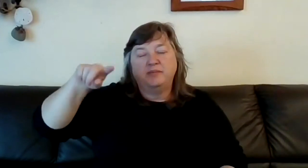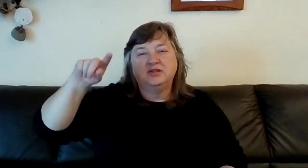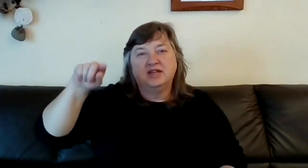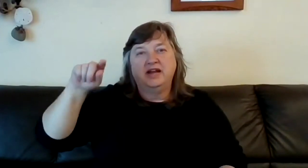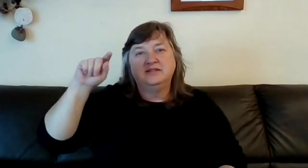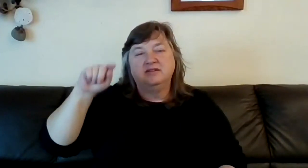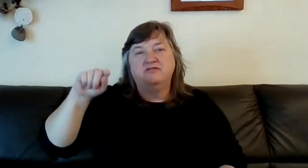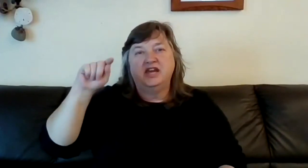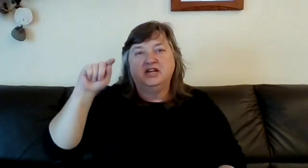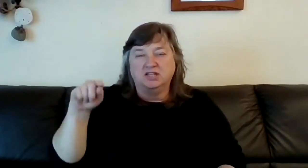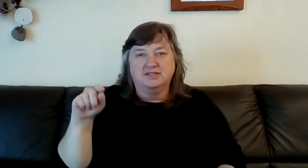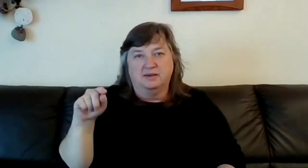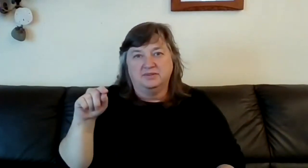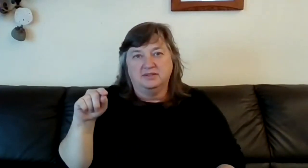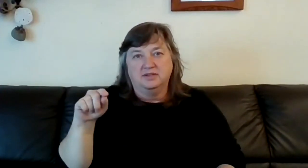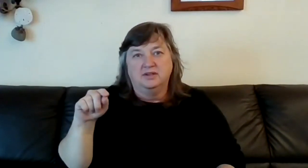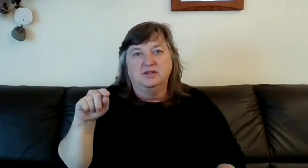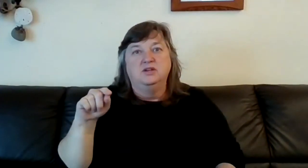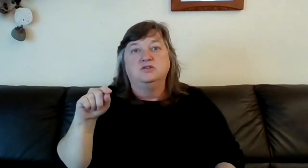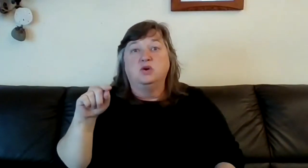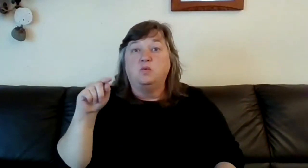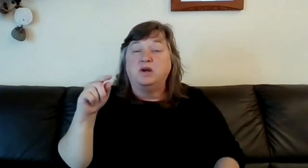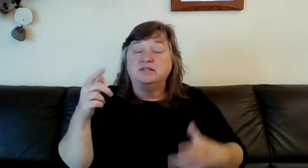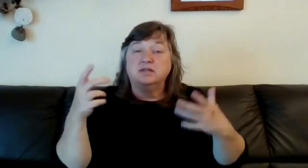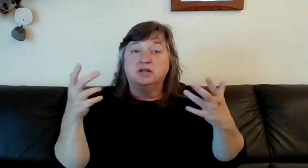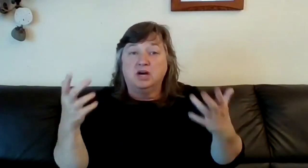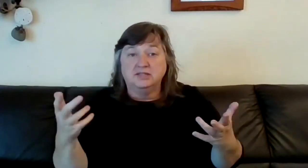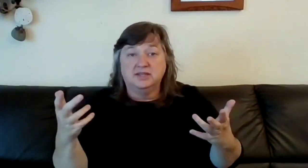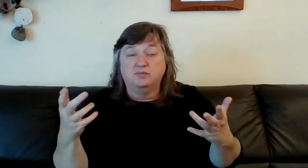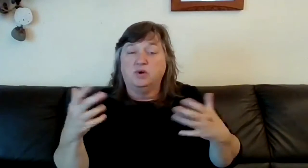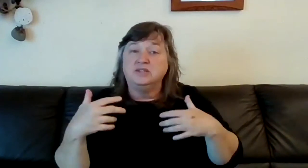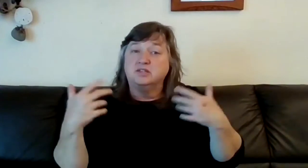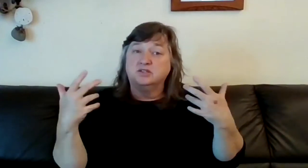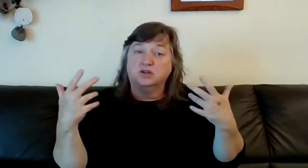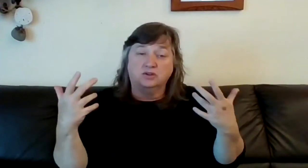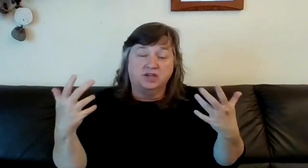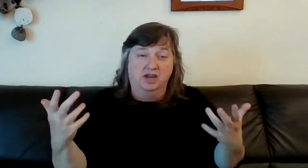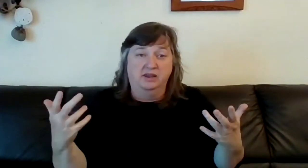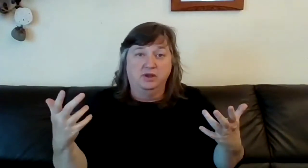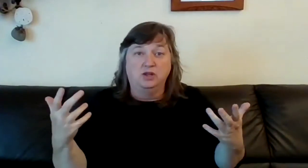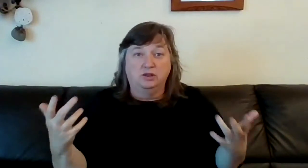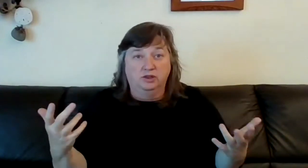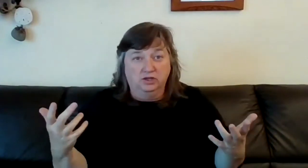remember, signs convey concepts. So what is the concept? What does a circle time look